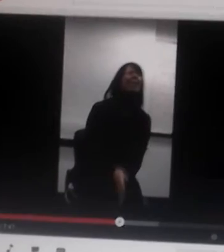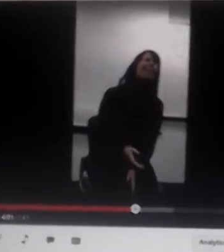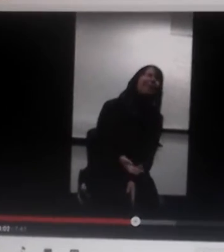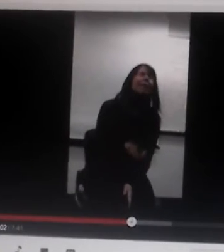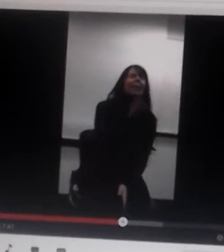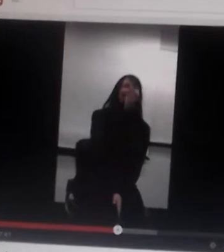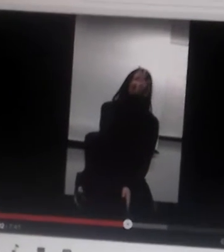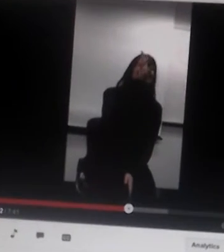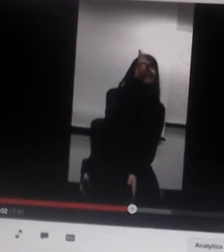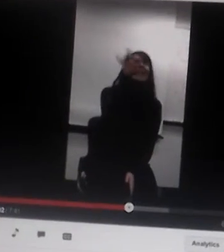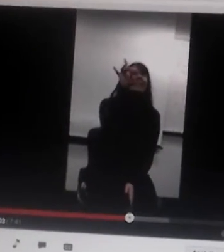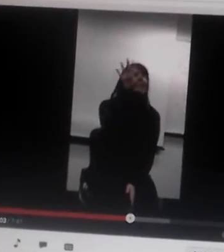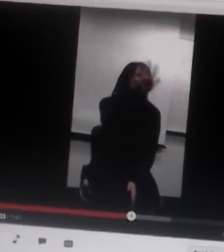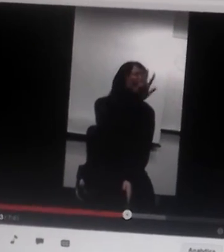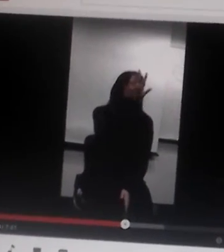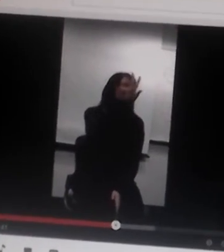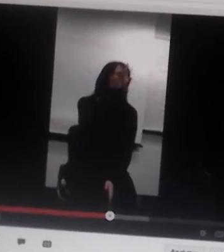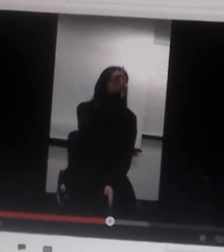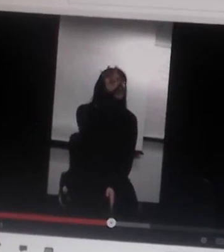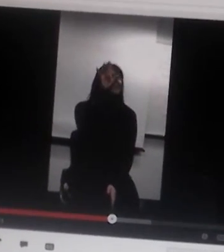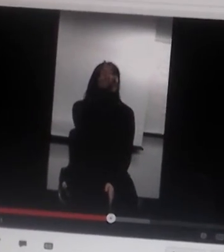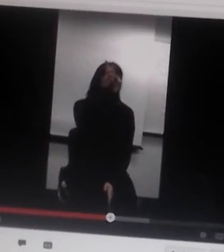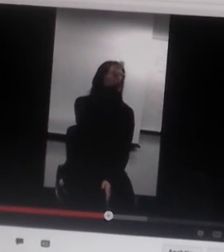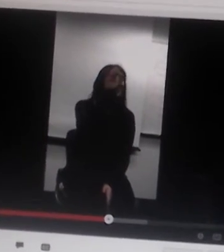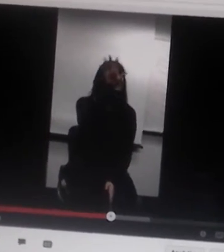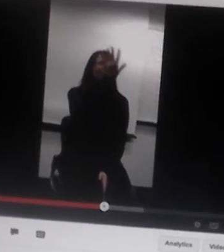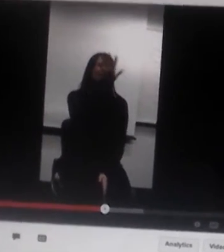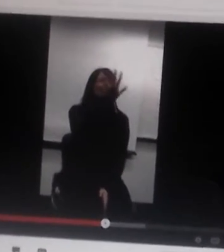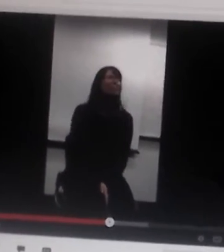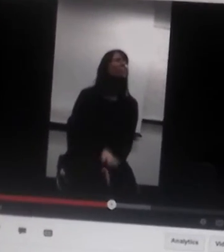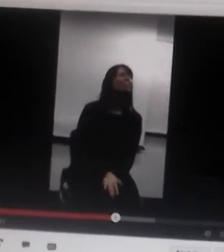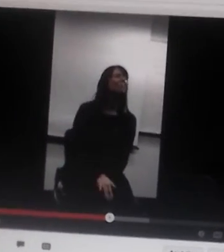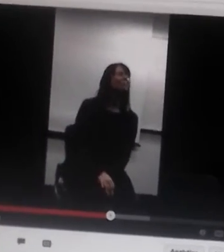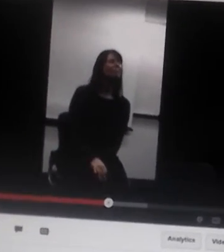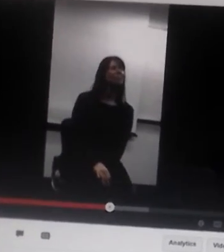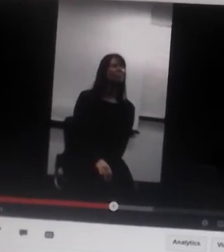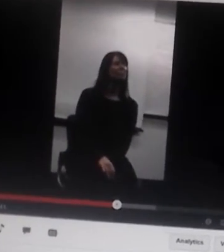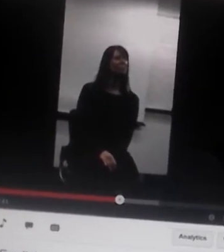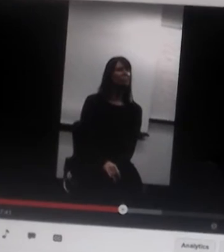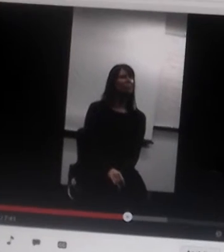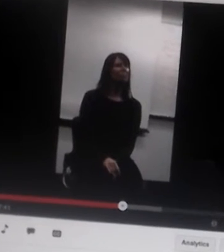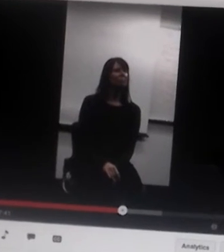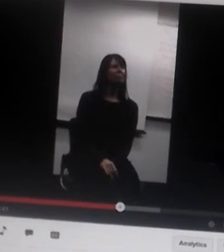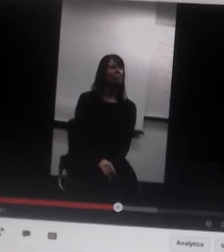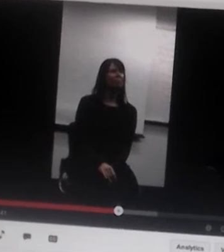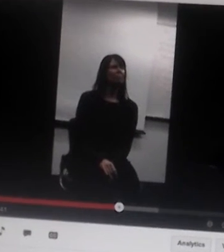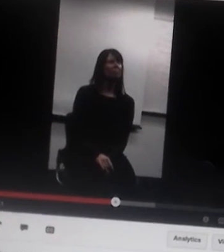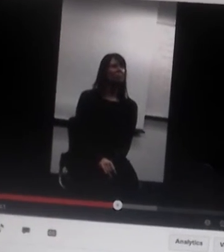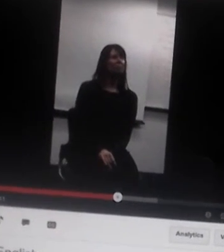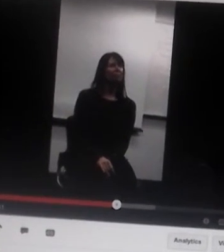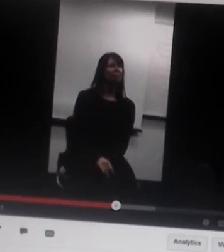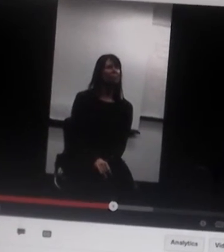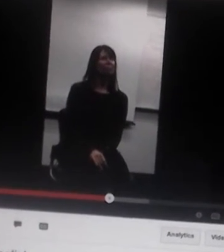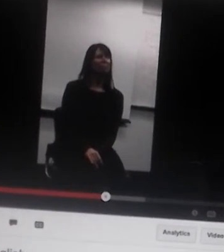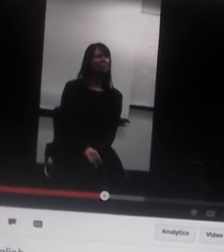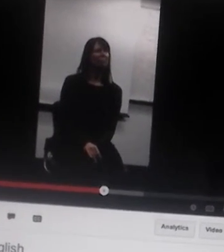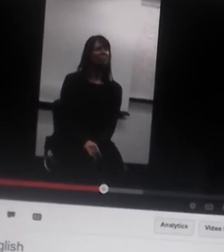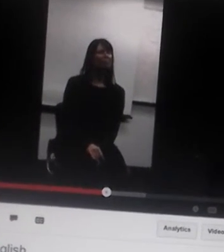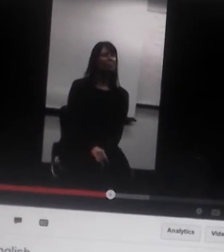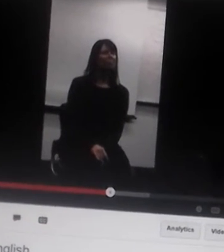I was mainstream there. Oral was very encouraged there. I was